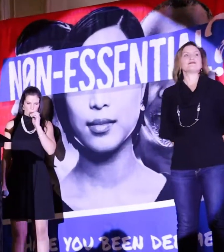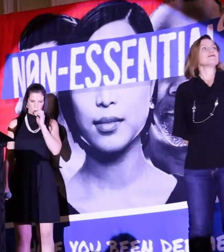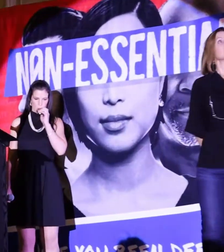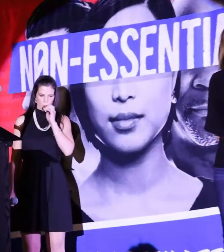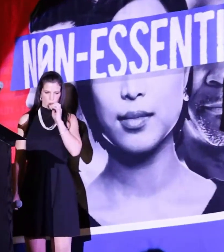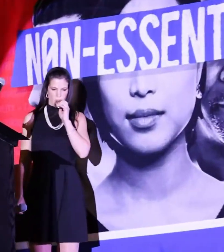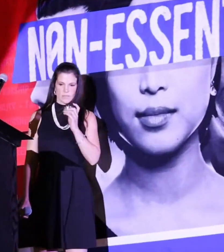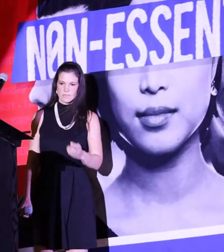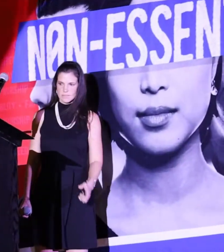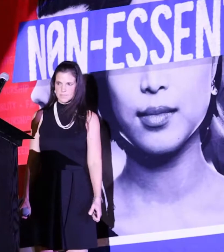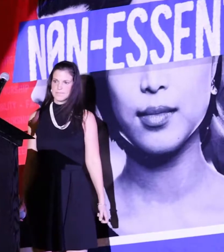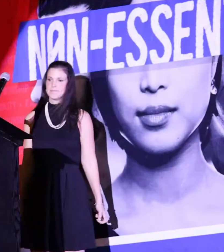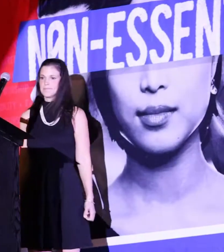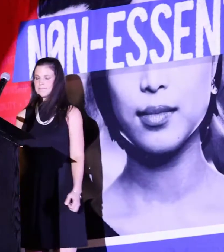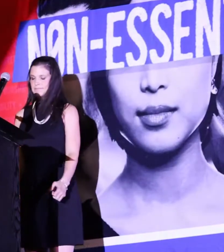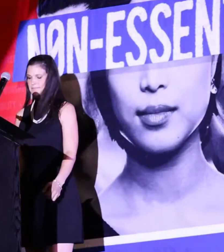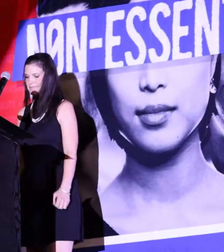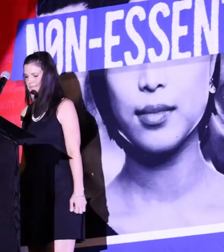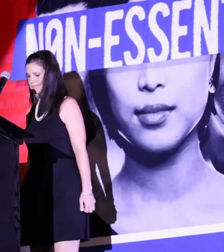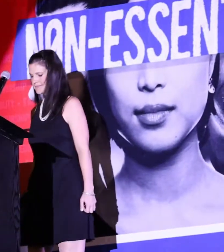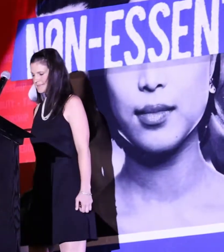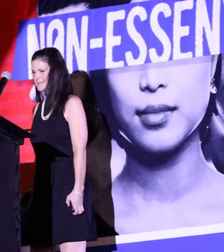flag?